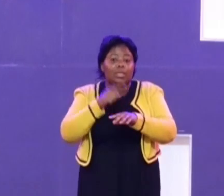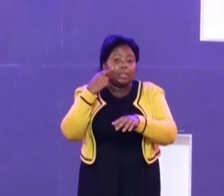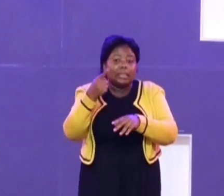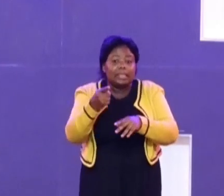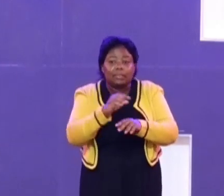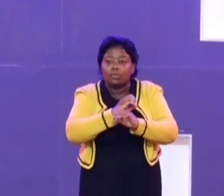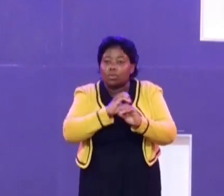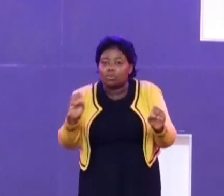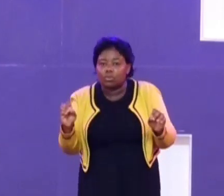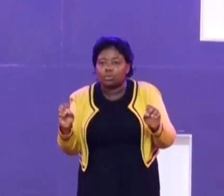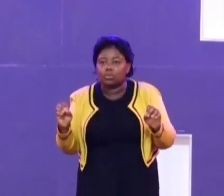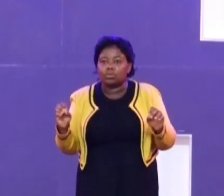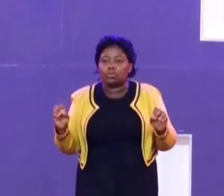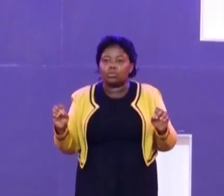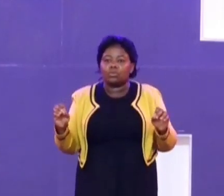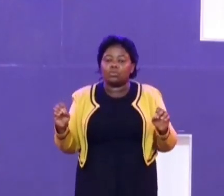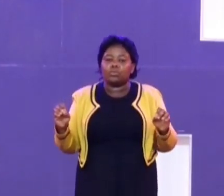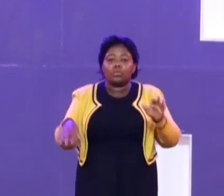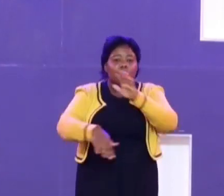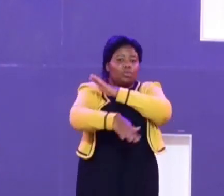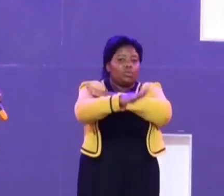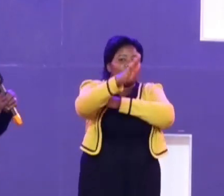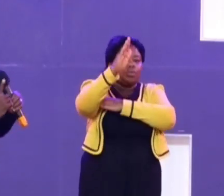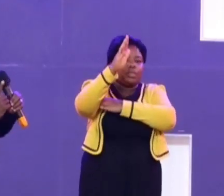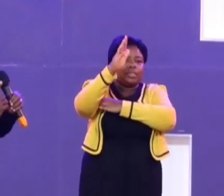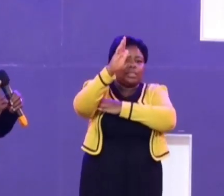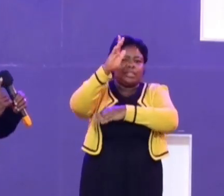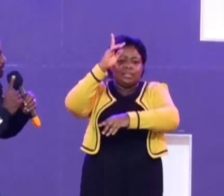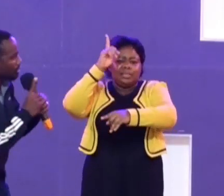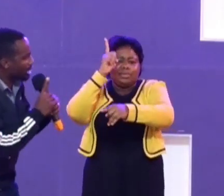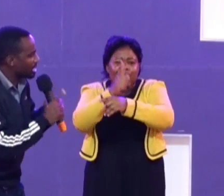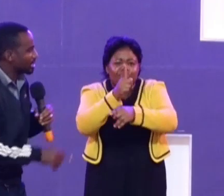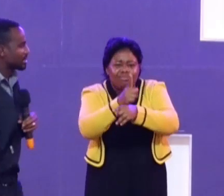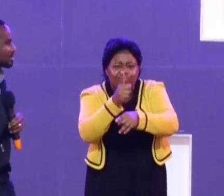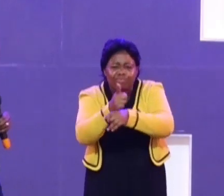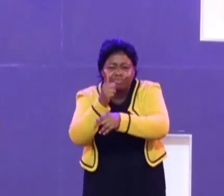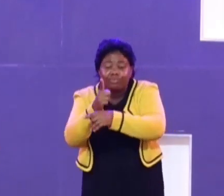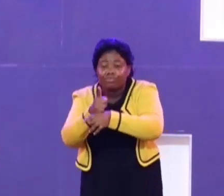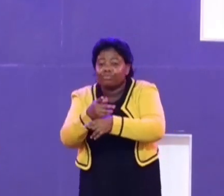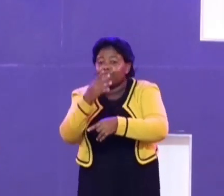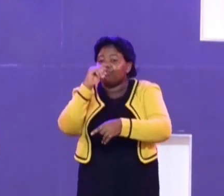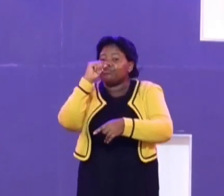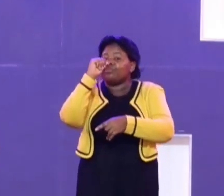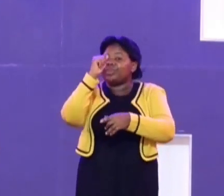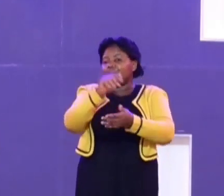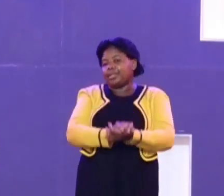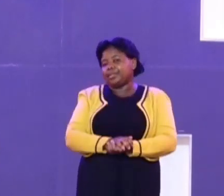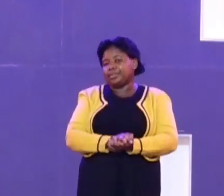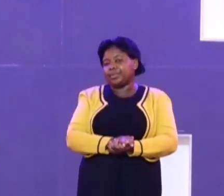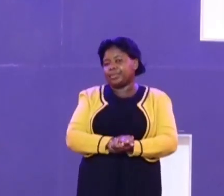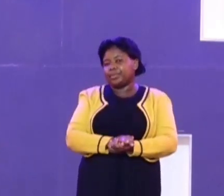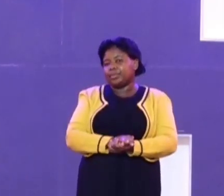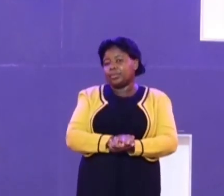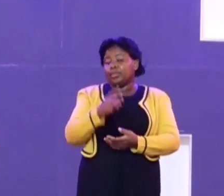gambo, obo chidaba, obato chidaba. God rebukes pride. Katonda anenya